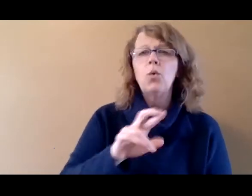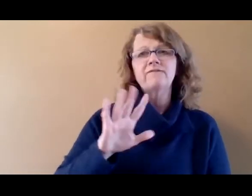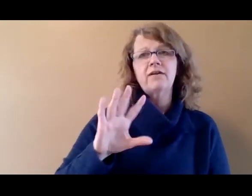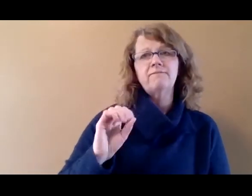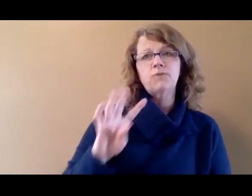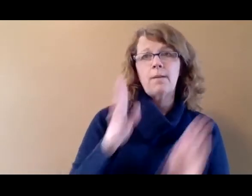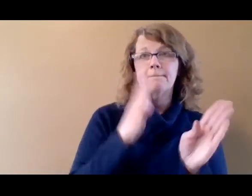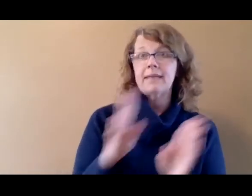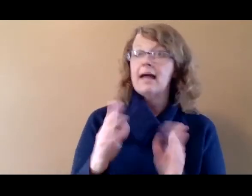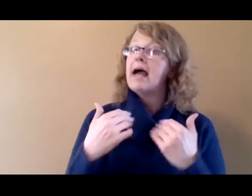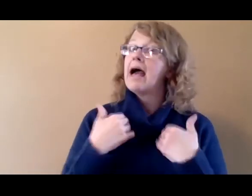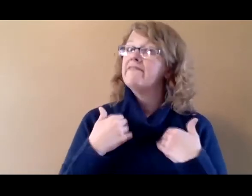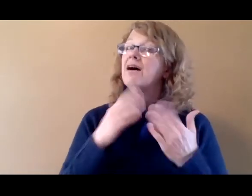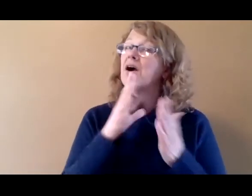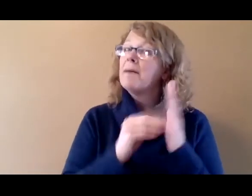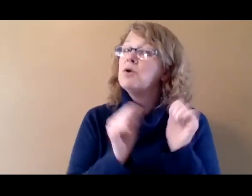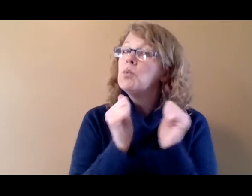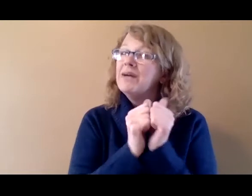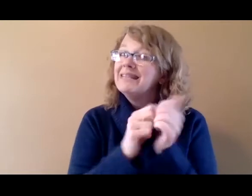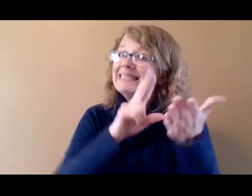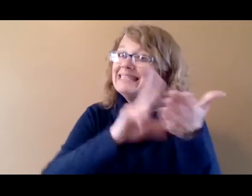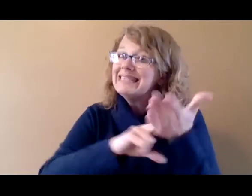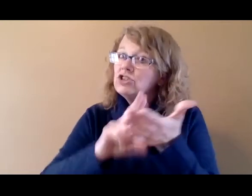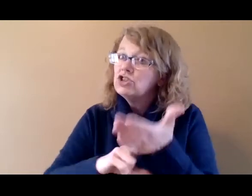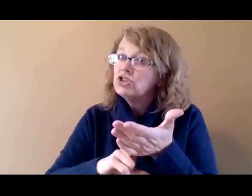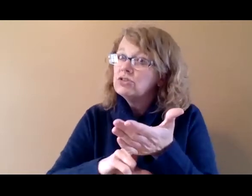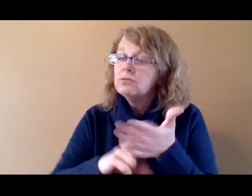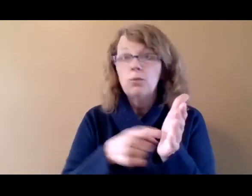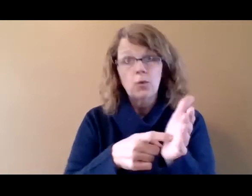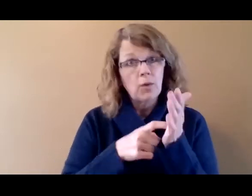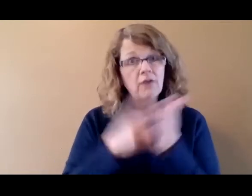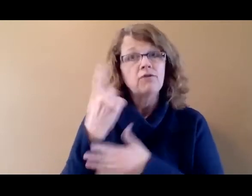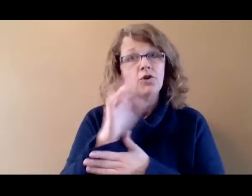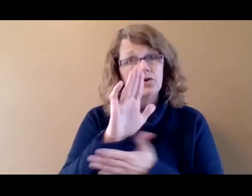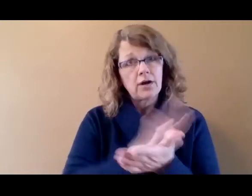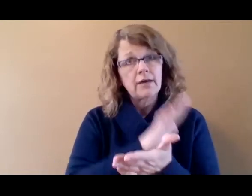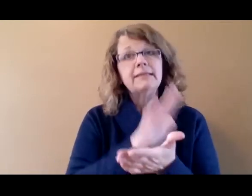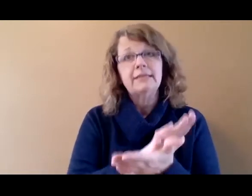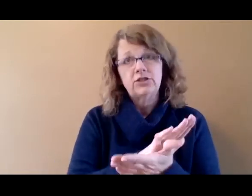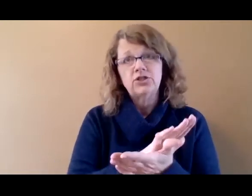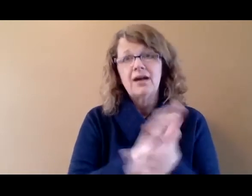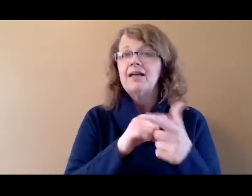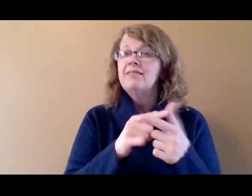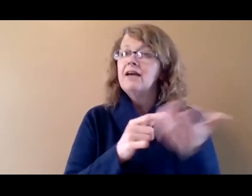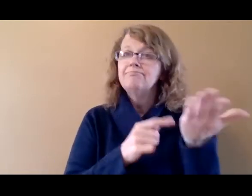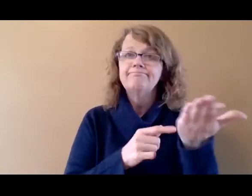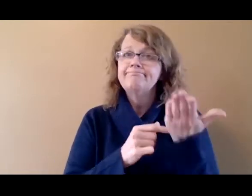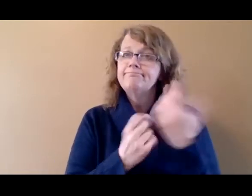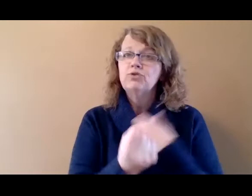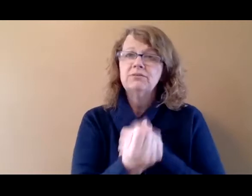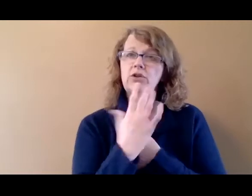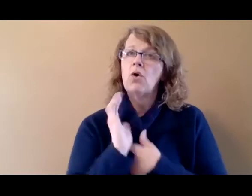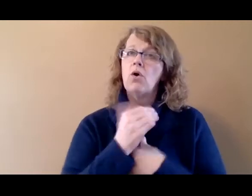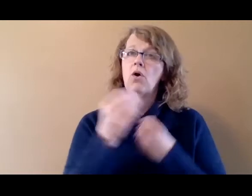that has signatures on it. We do require signatures on your documentation, and then you'll provide that to our office to get the process